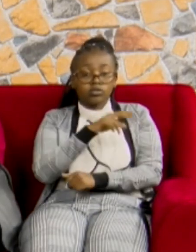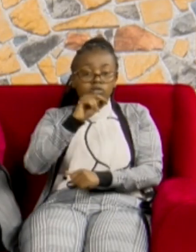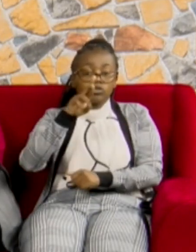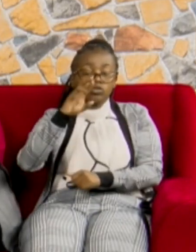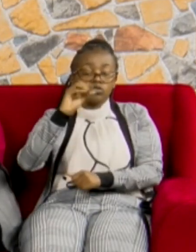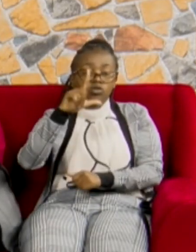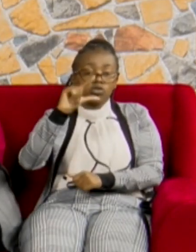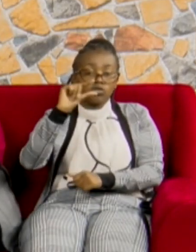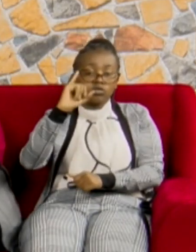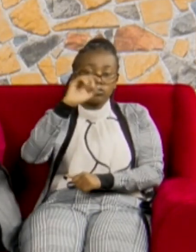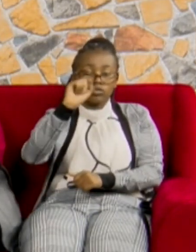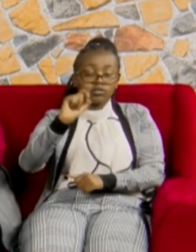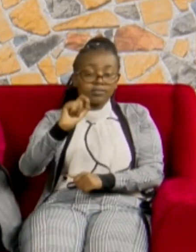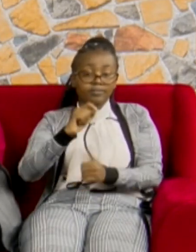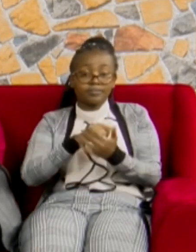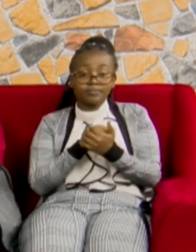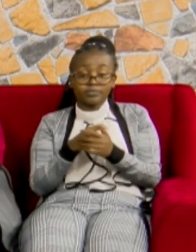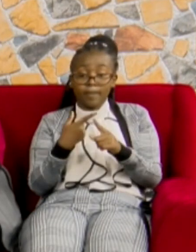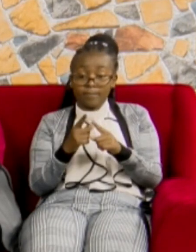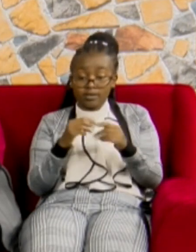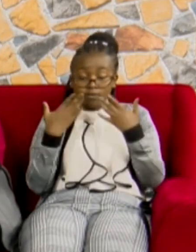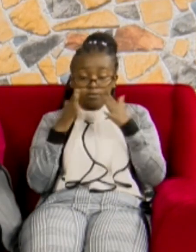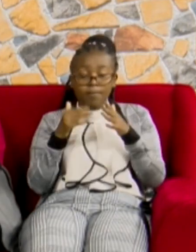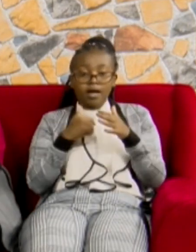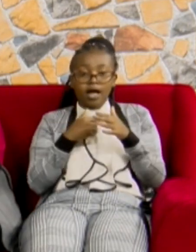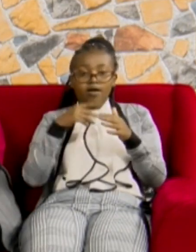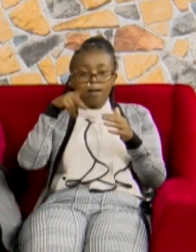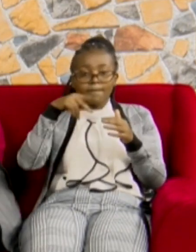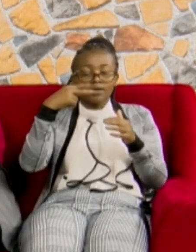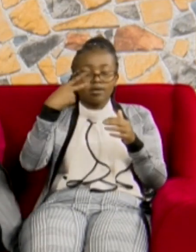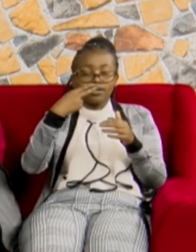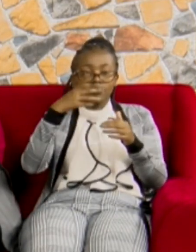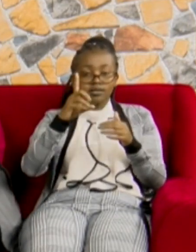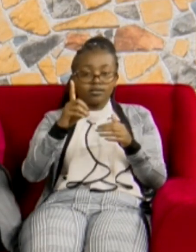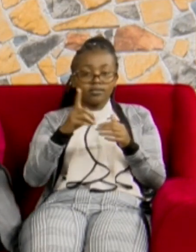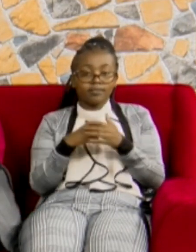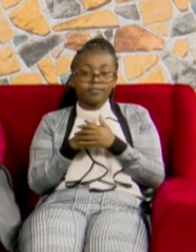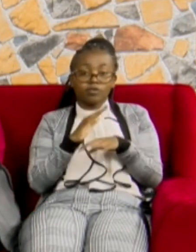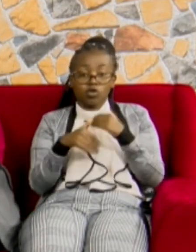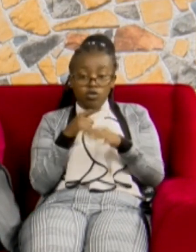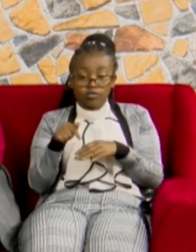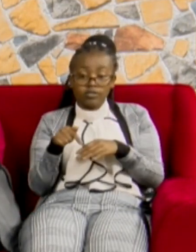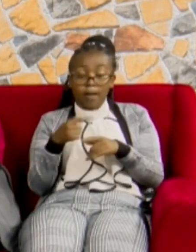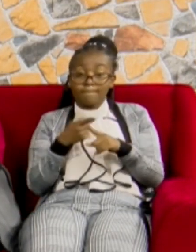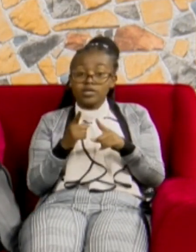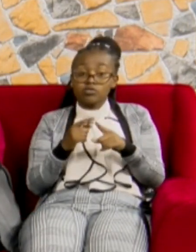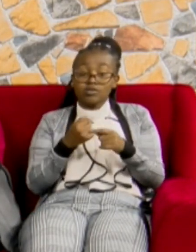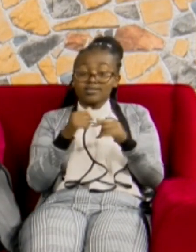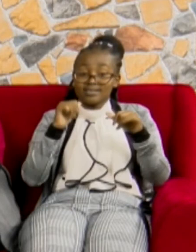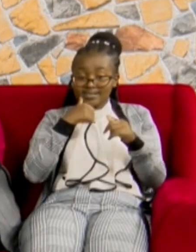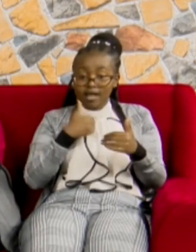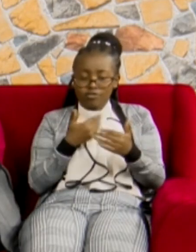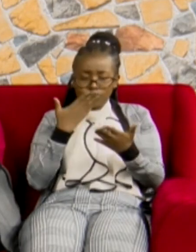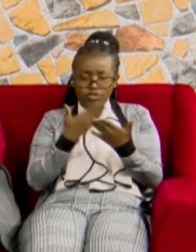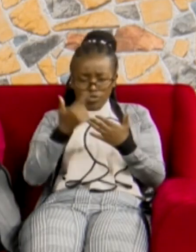neurologist. Yes. Hey, geez. Okay. By the time we're done, I think I'll have a PhD in all of this. But it was lovely having you.